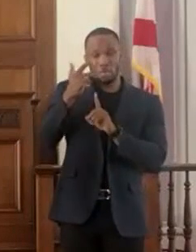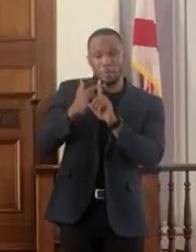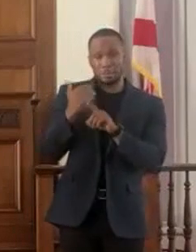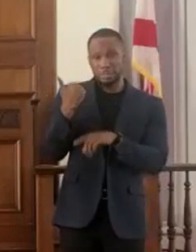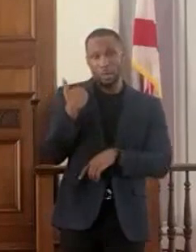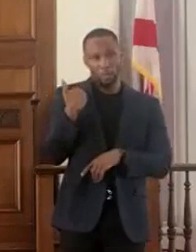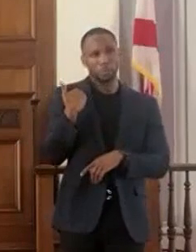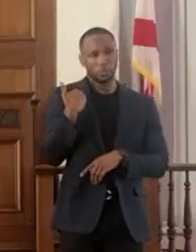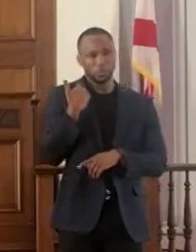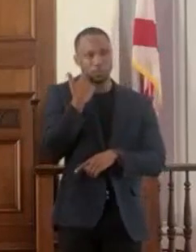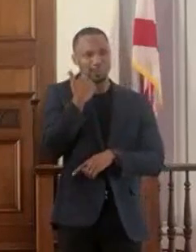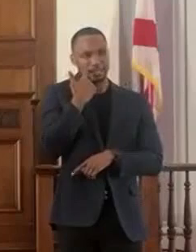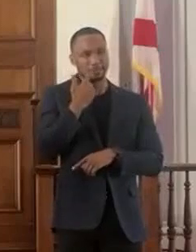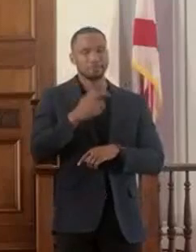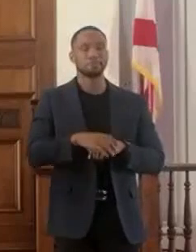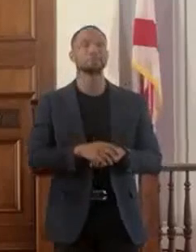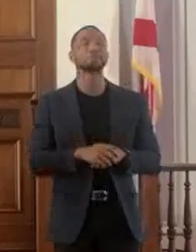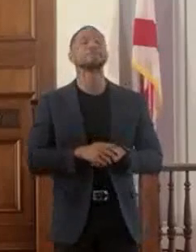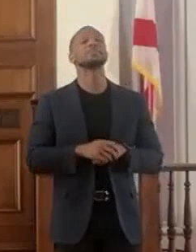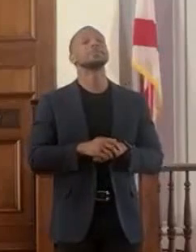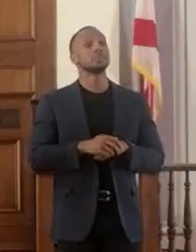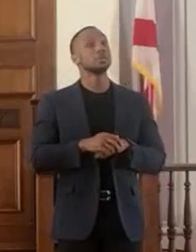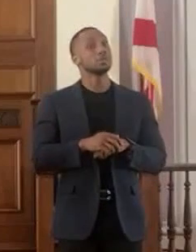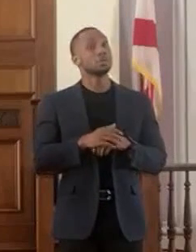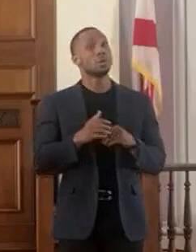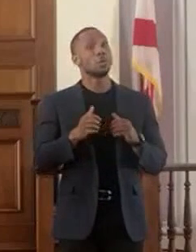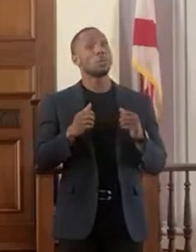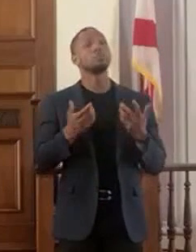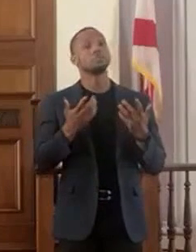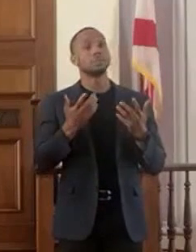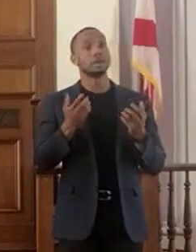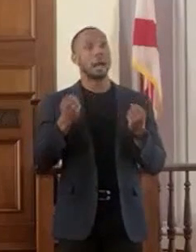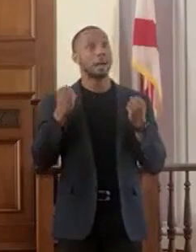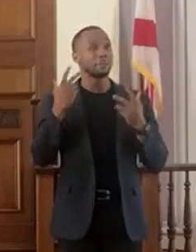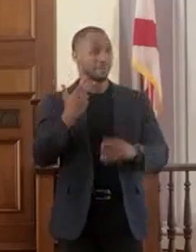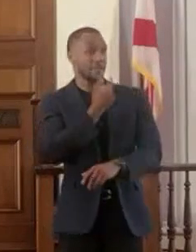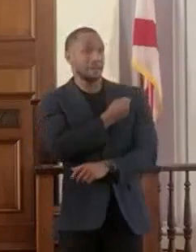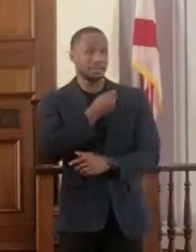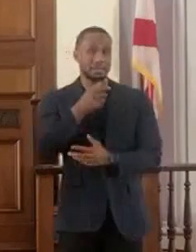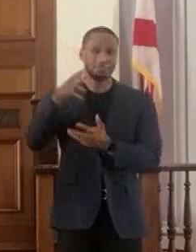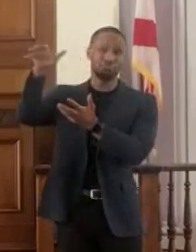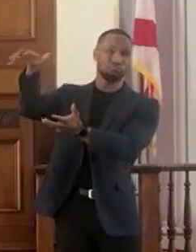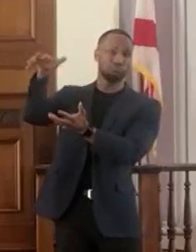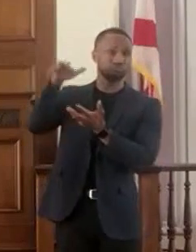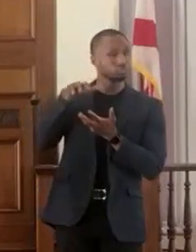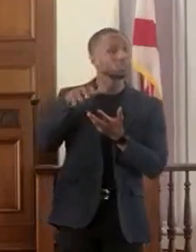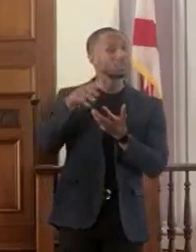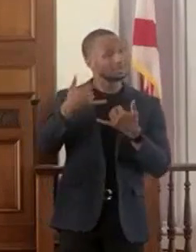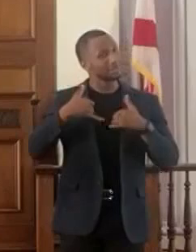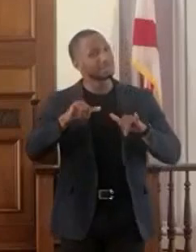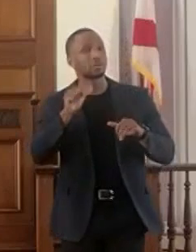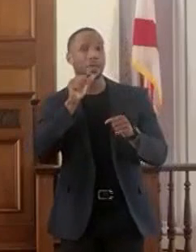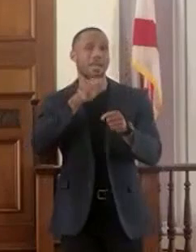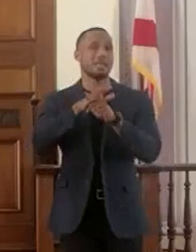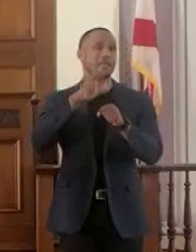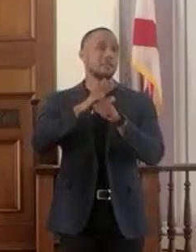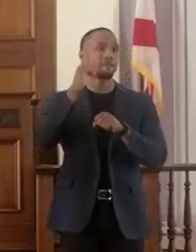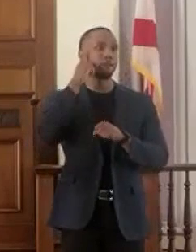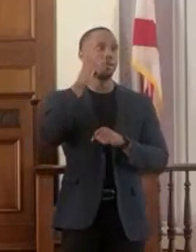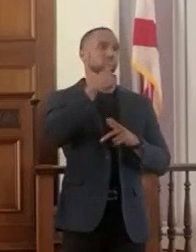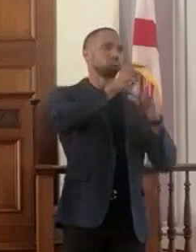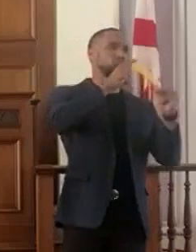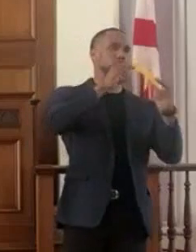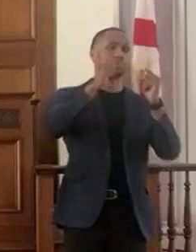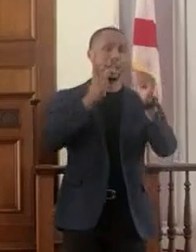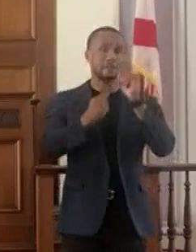ago. And even with significant increase in vaccine that is coming to our state, we still do not have enough vaccine for